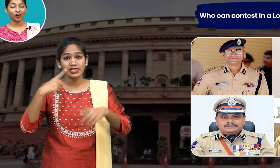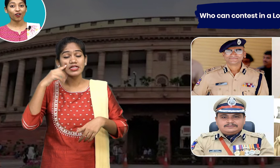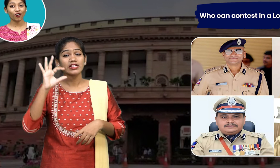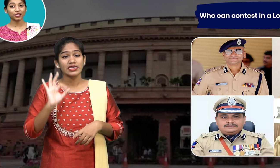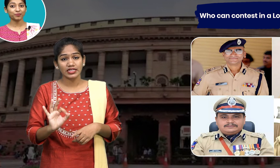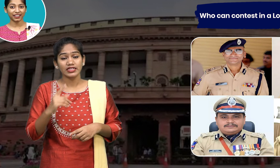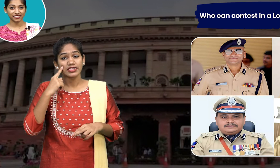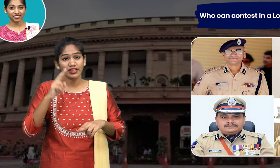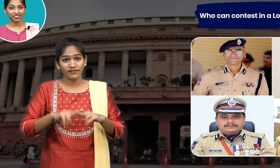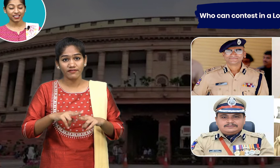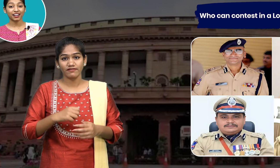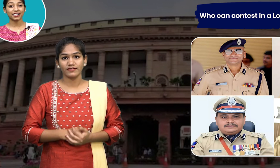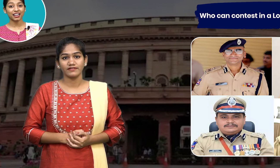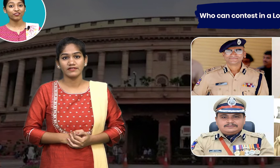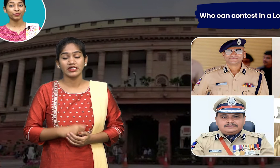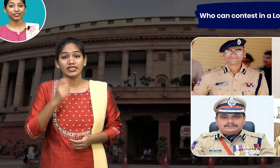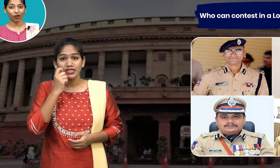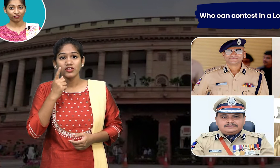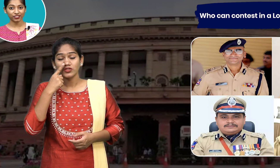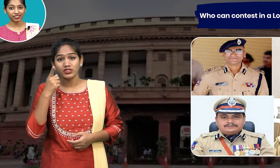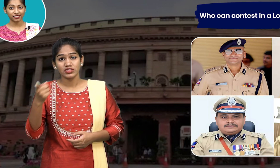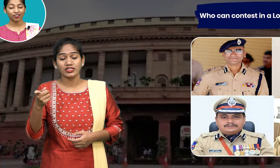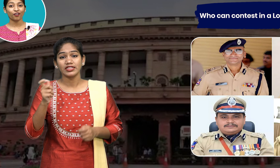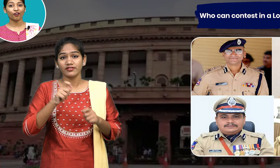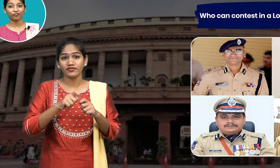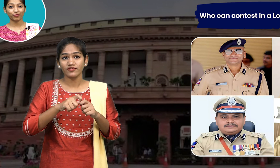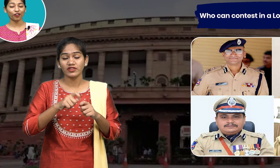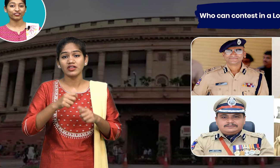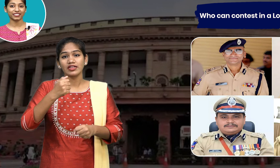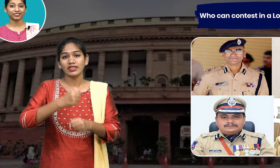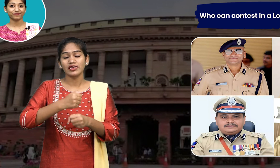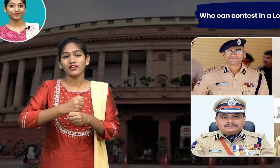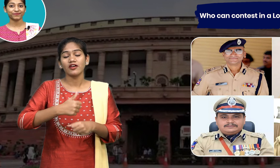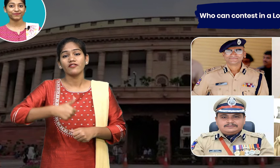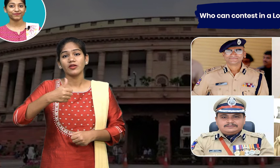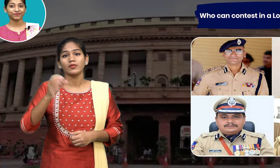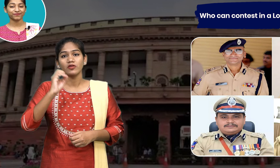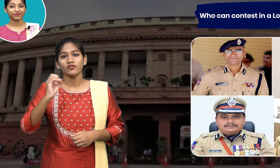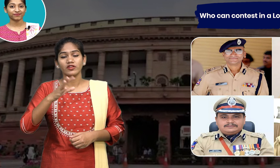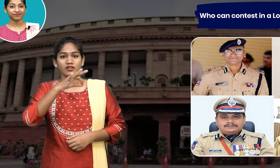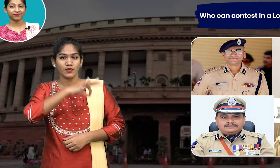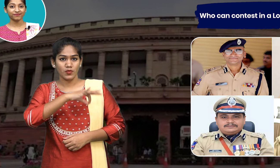she occupies a government office of profit.